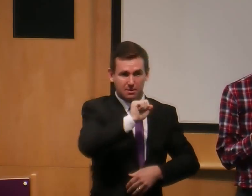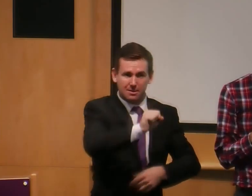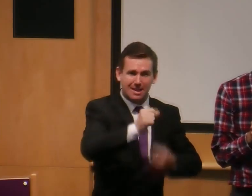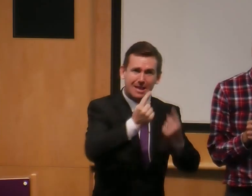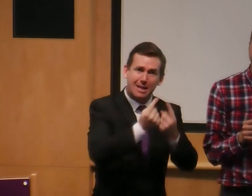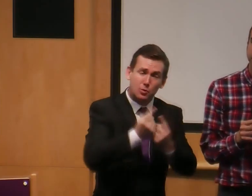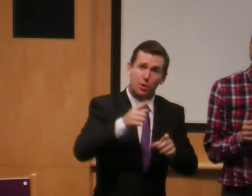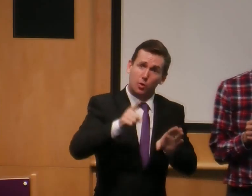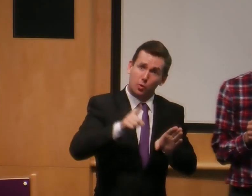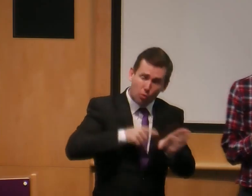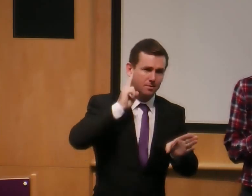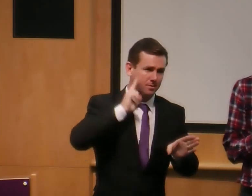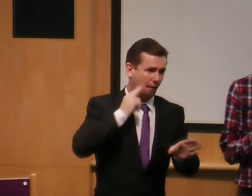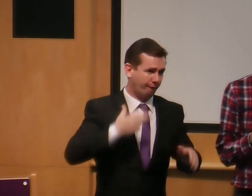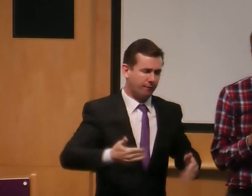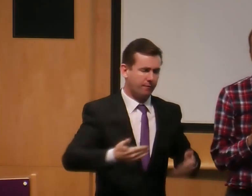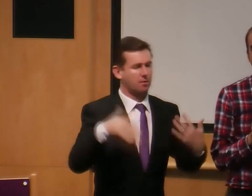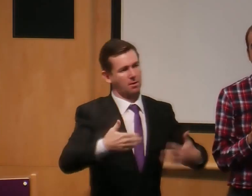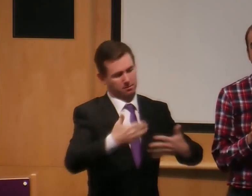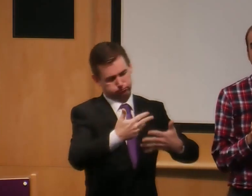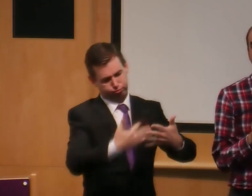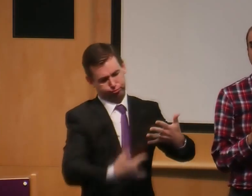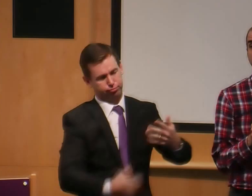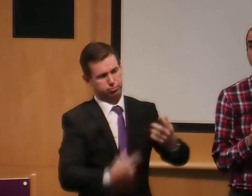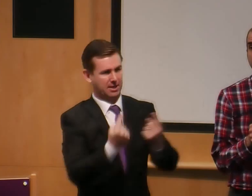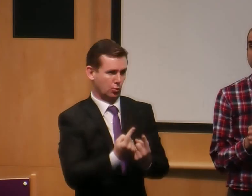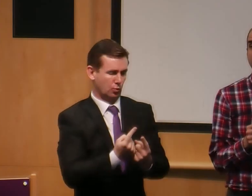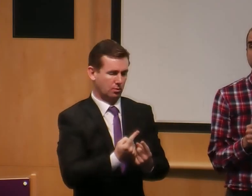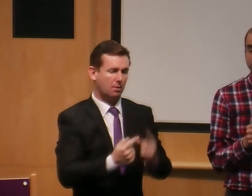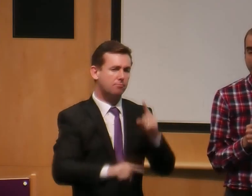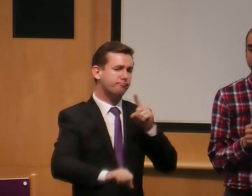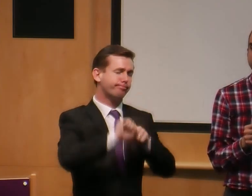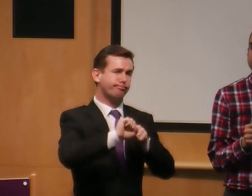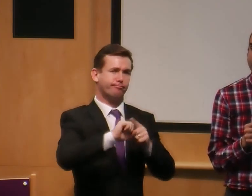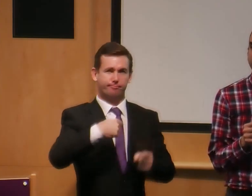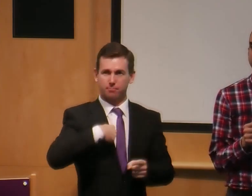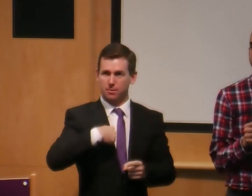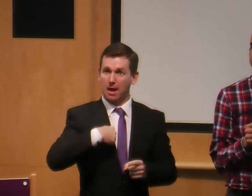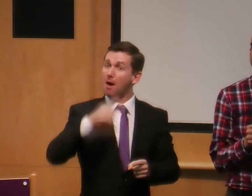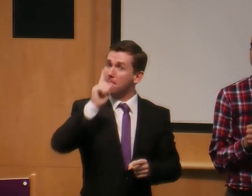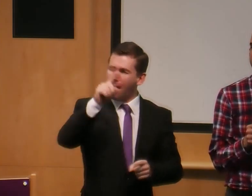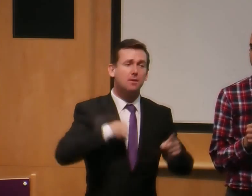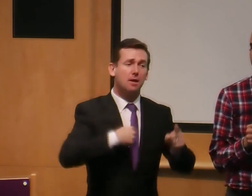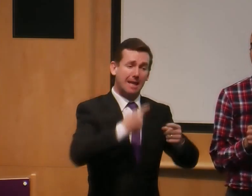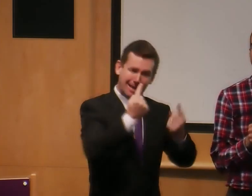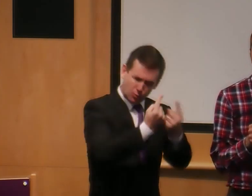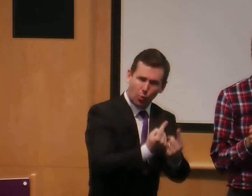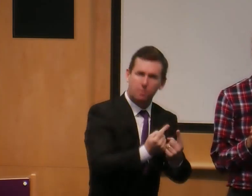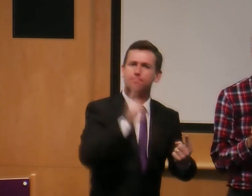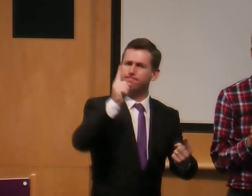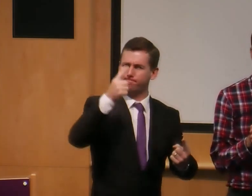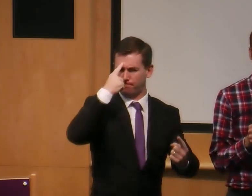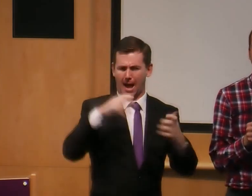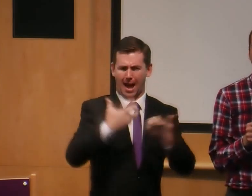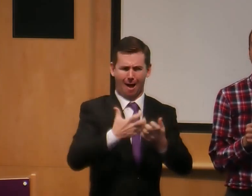people face, and also about how it can be tackled as well, how people can be empowered to overcome some